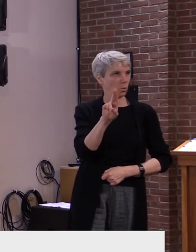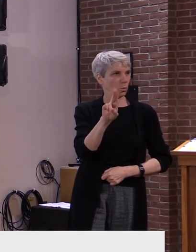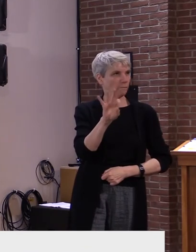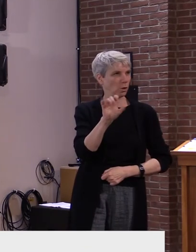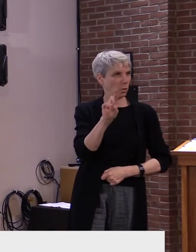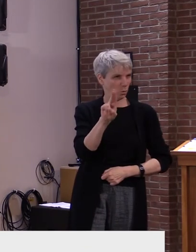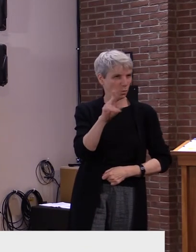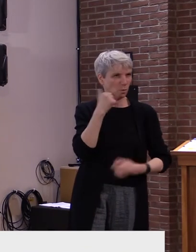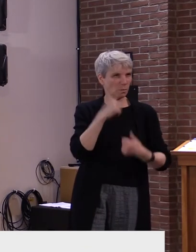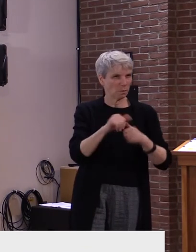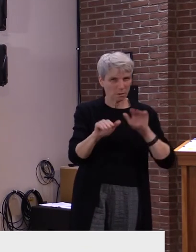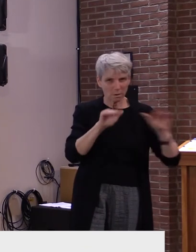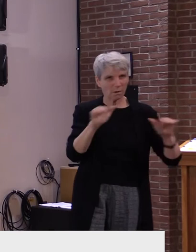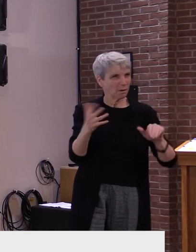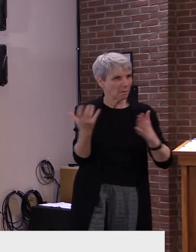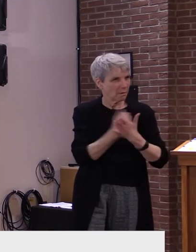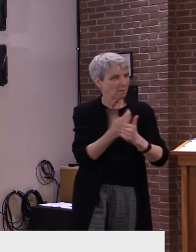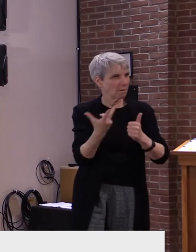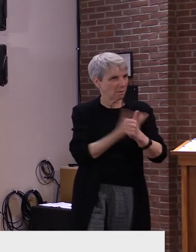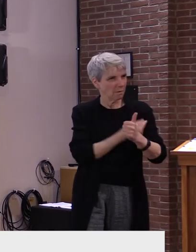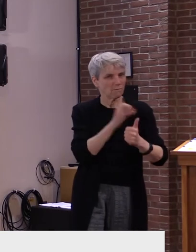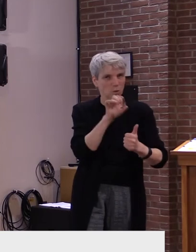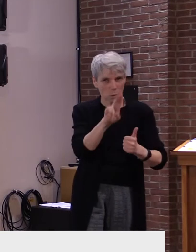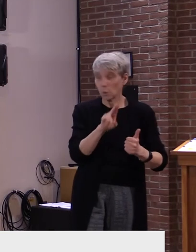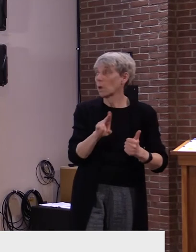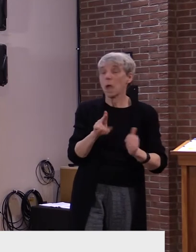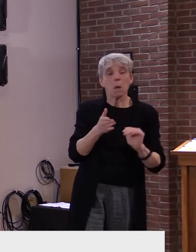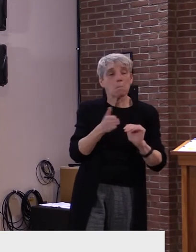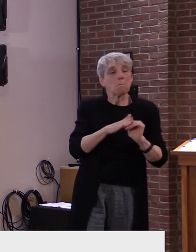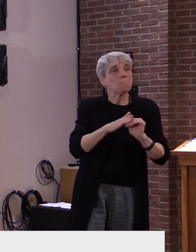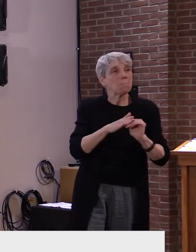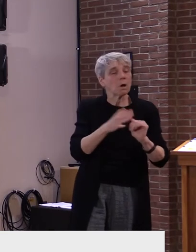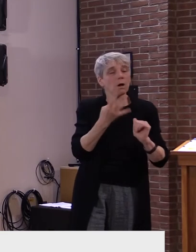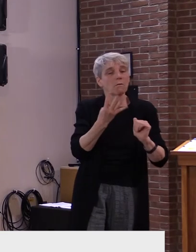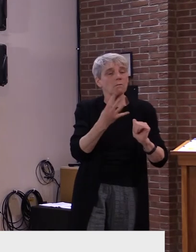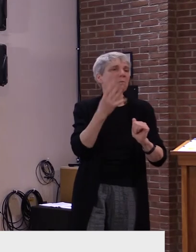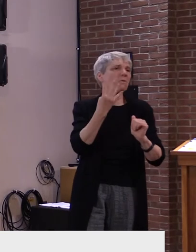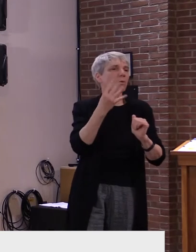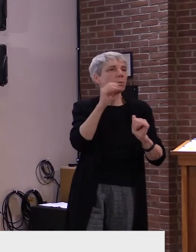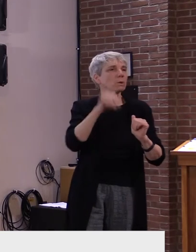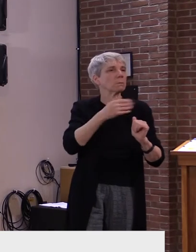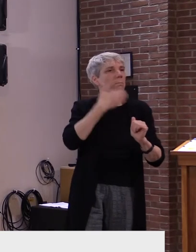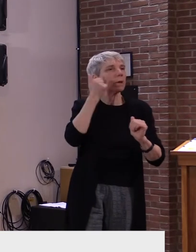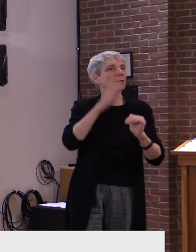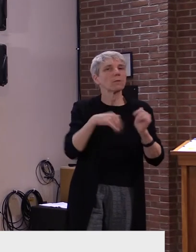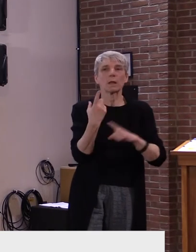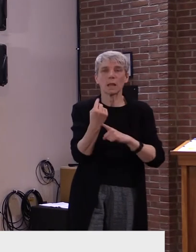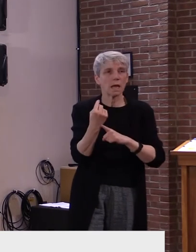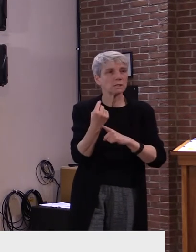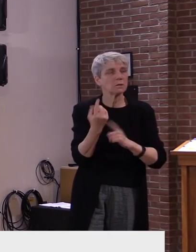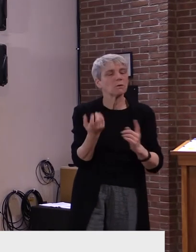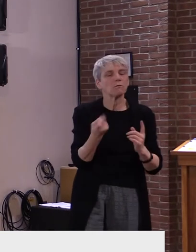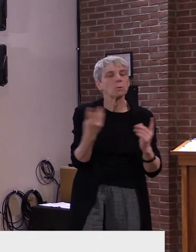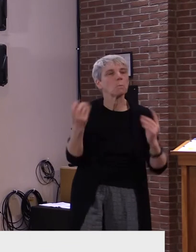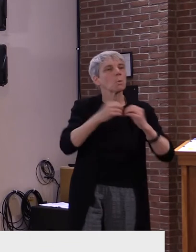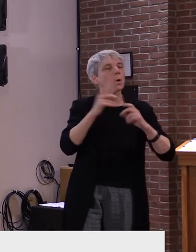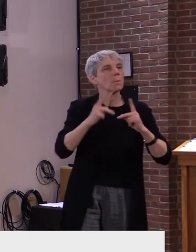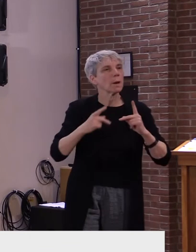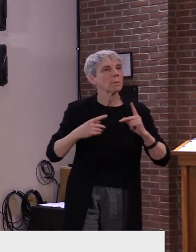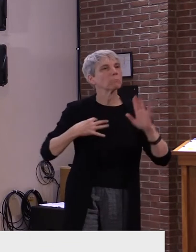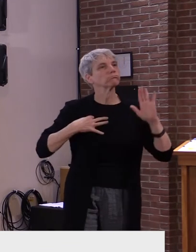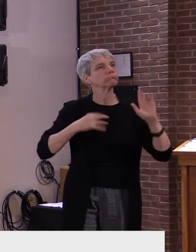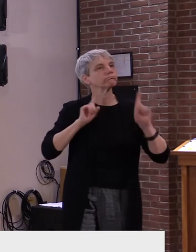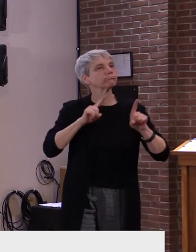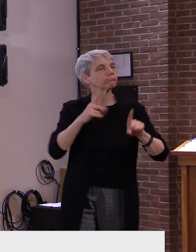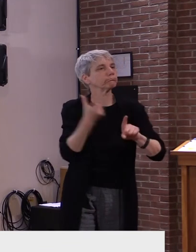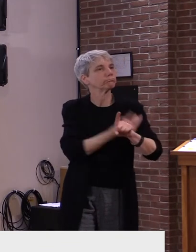a little bit 4.4 percent over last year's numbers but some of the data is not necessarily readily available partly due to